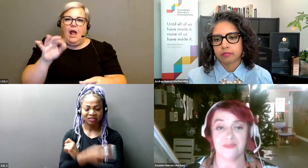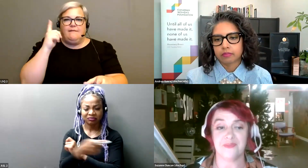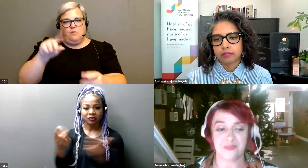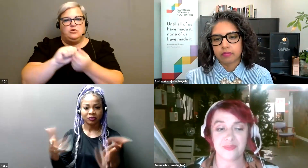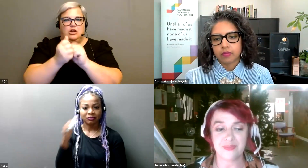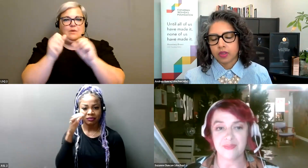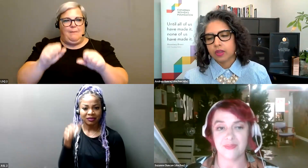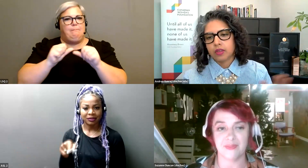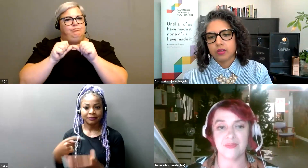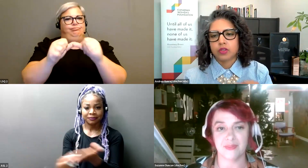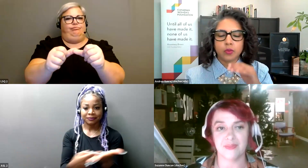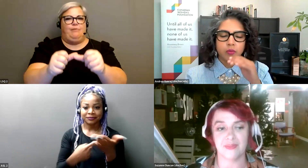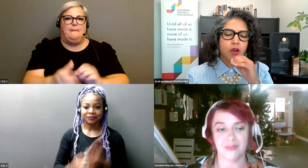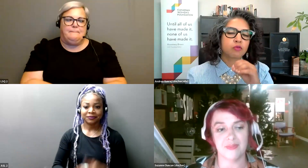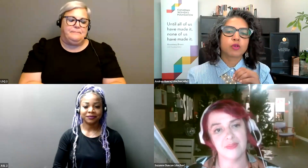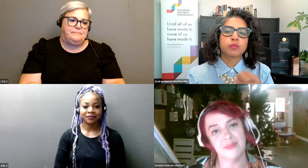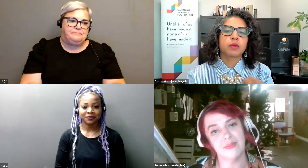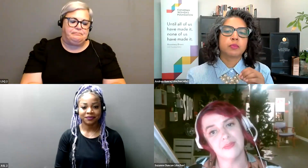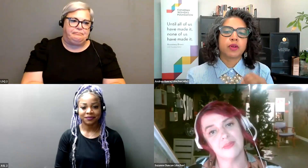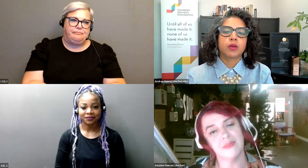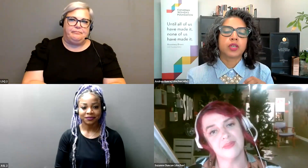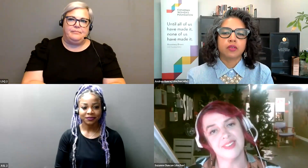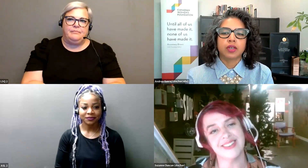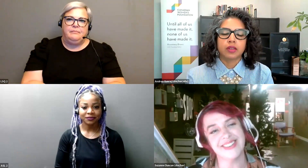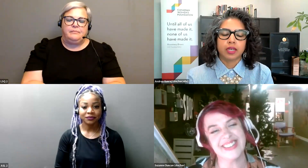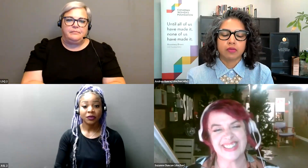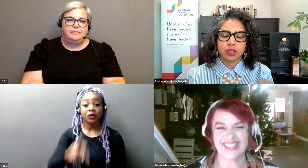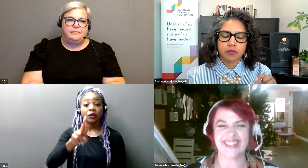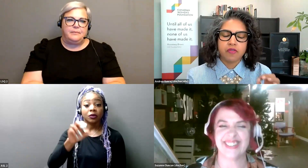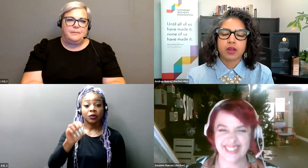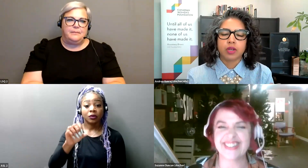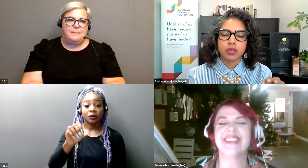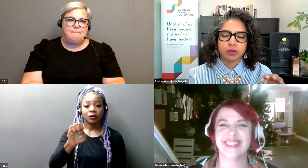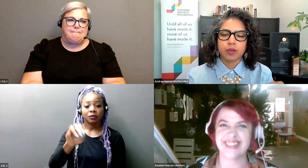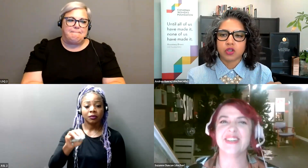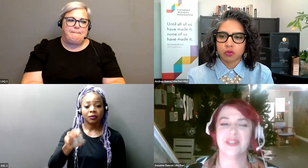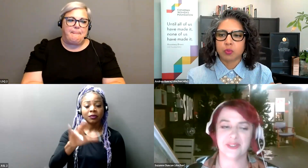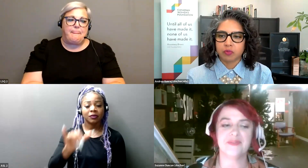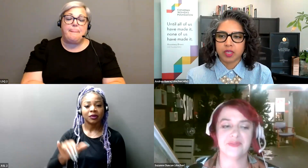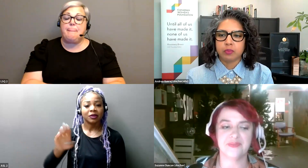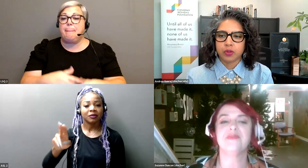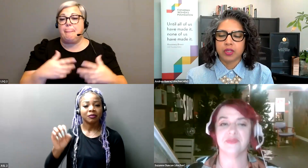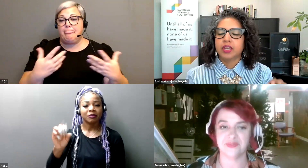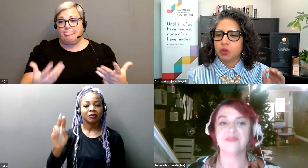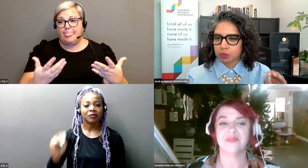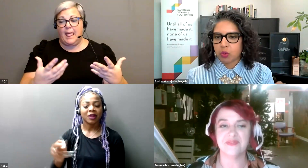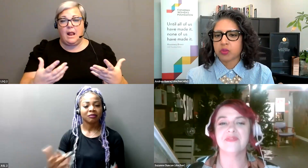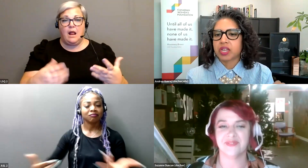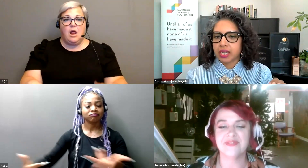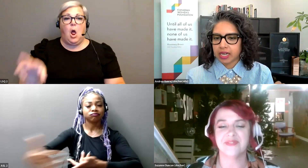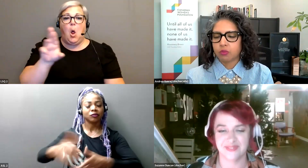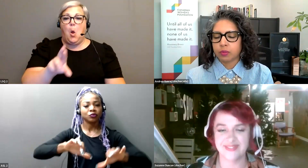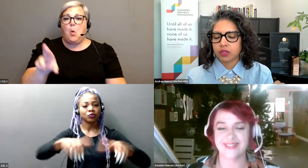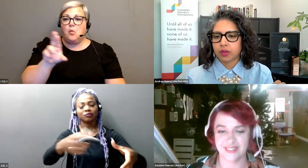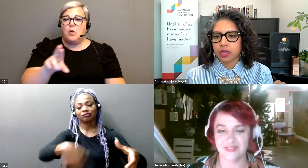conversation. So our Rosemary Brown Giving Collective, it's a very special group of people who support